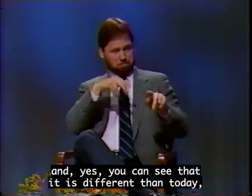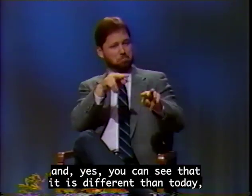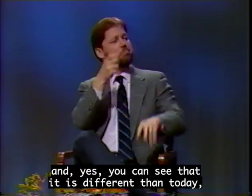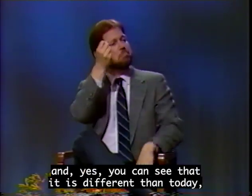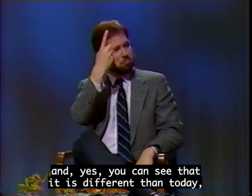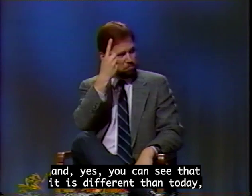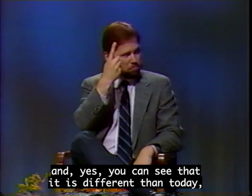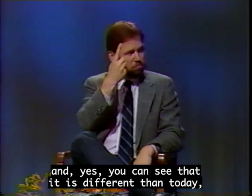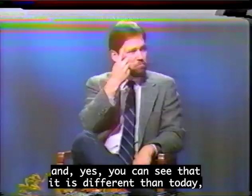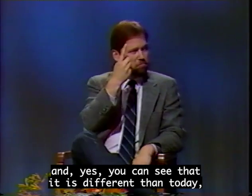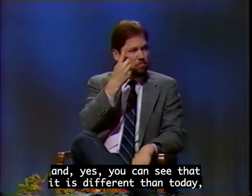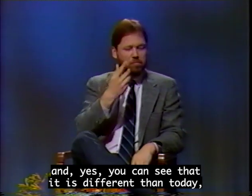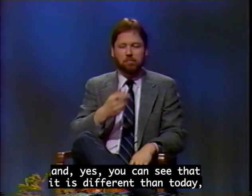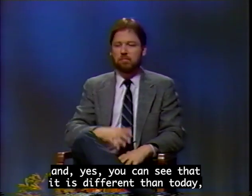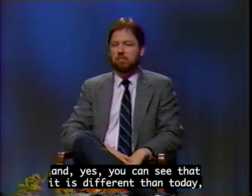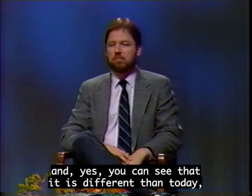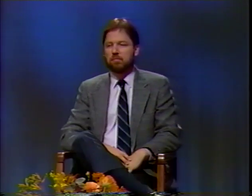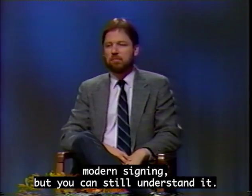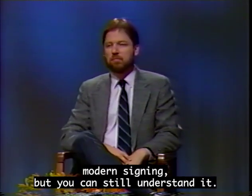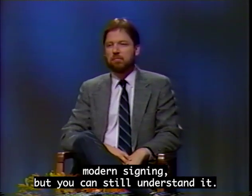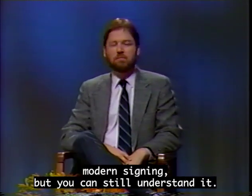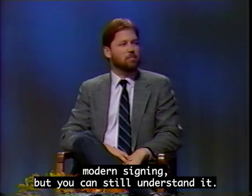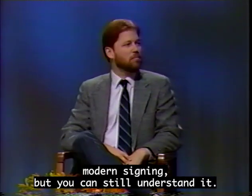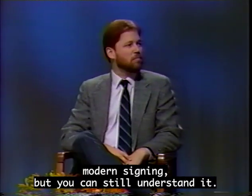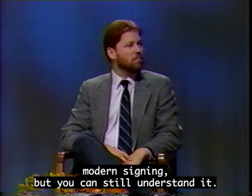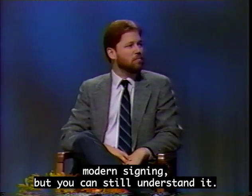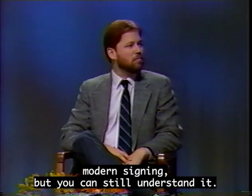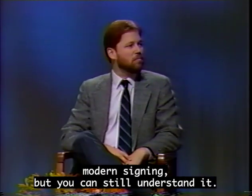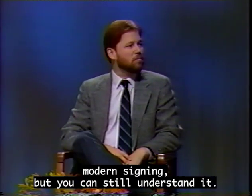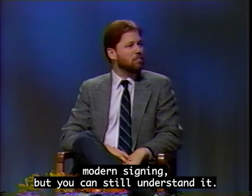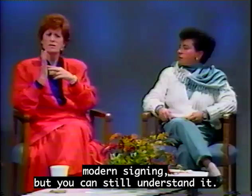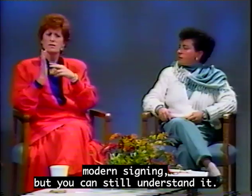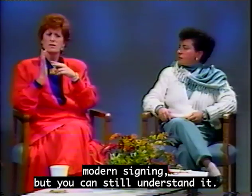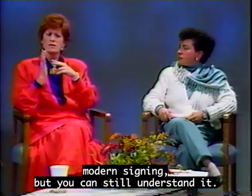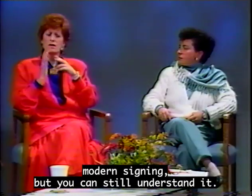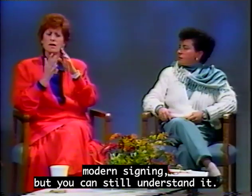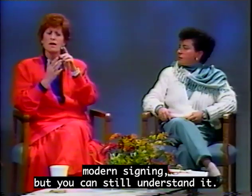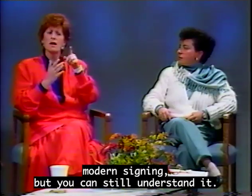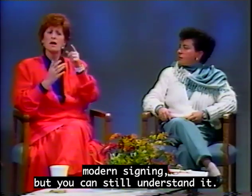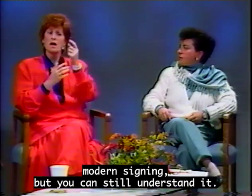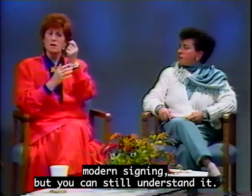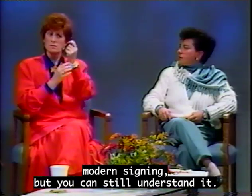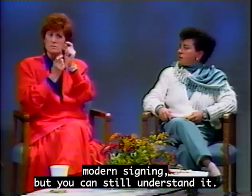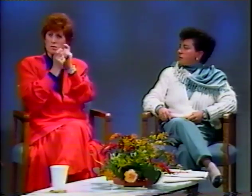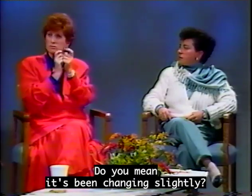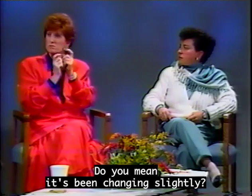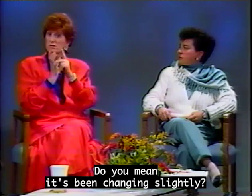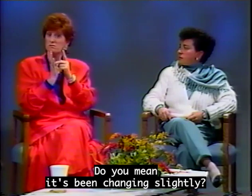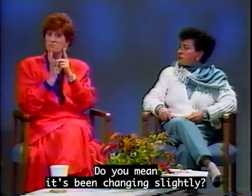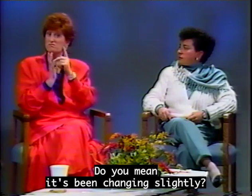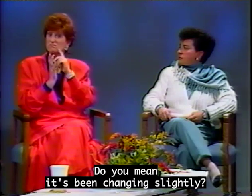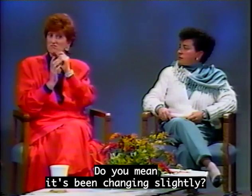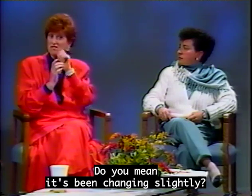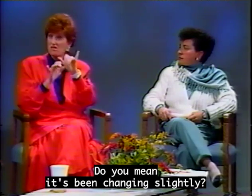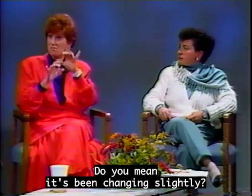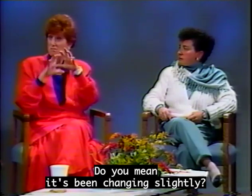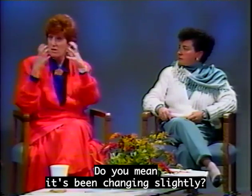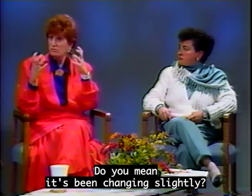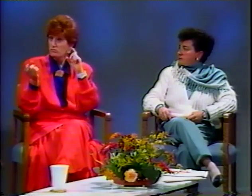yes, you can see that it is different than today, modern signing, but you can still understand it. Do you mean that it's been changing slightly?